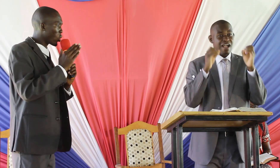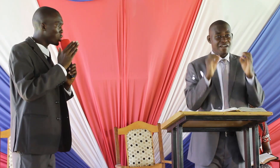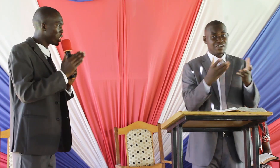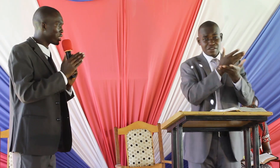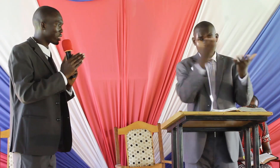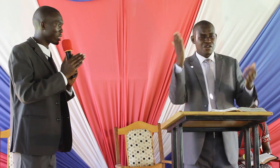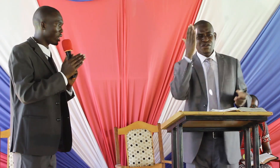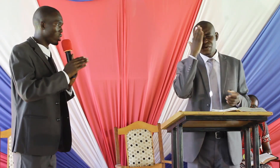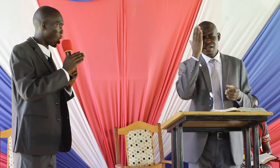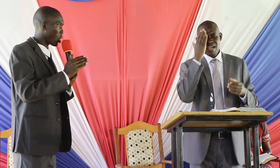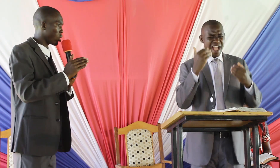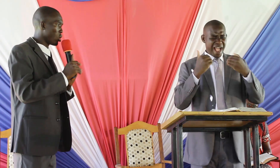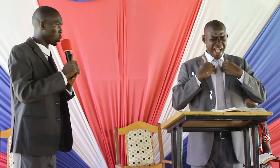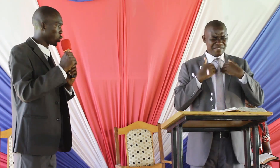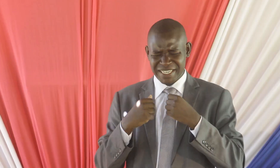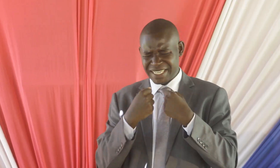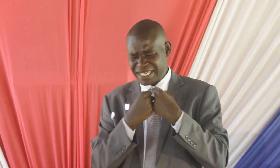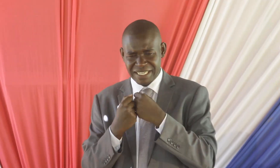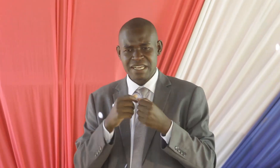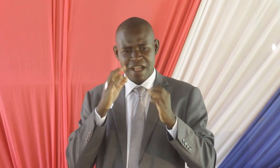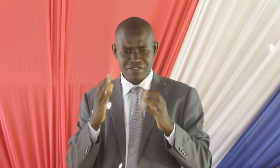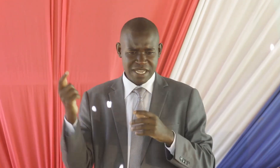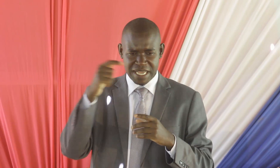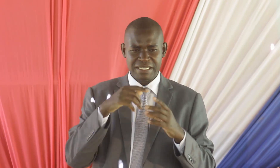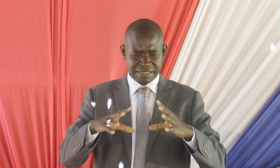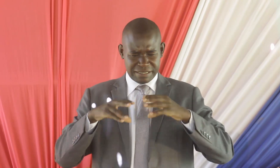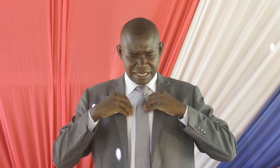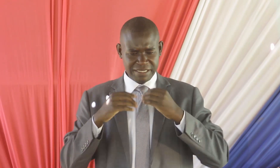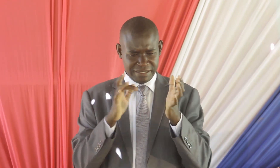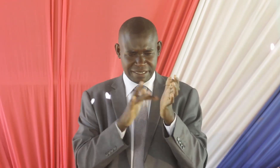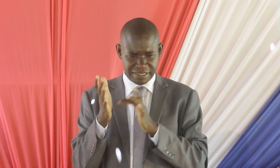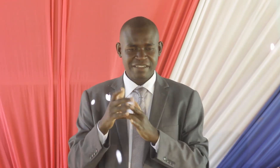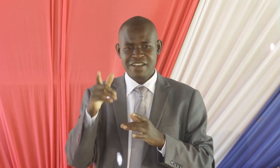Only to follow Jesus and all would be done.